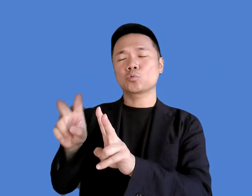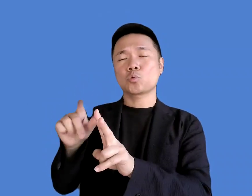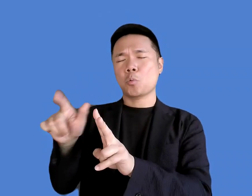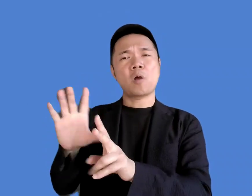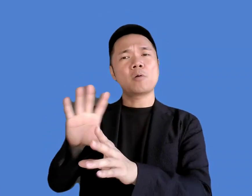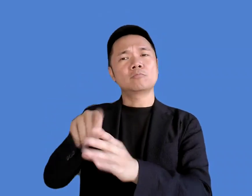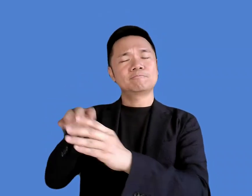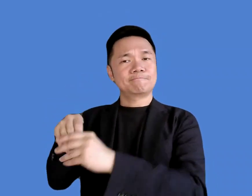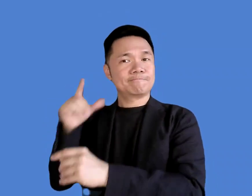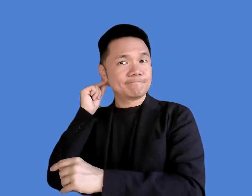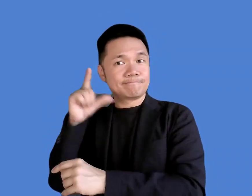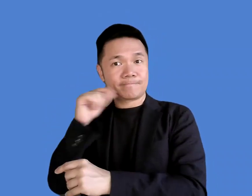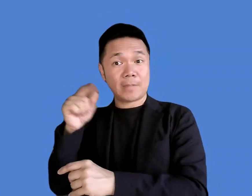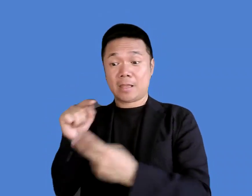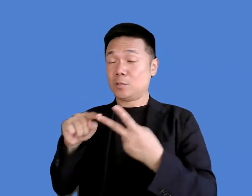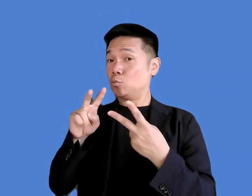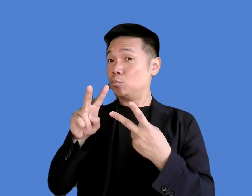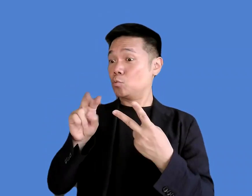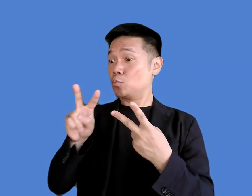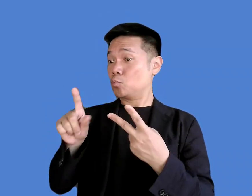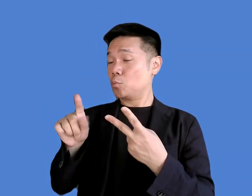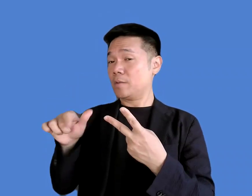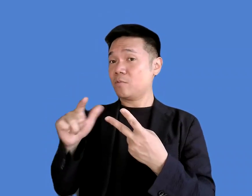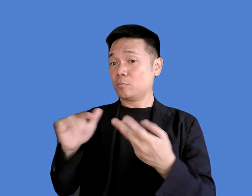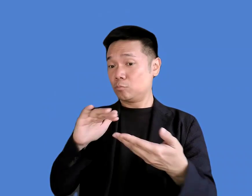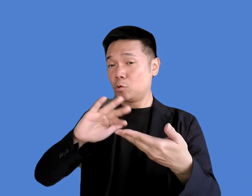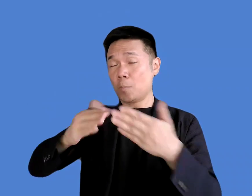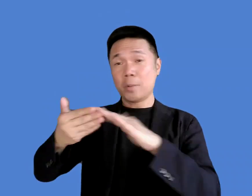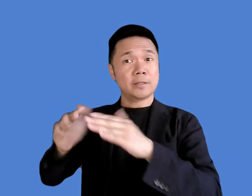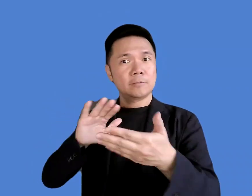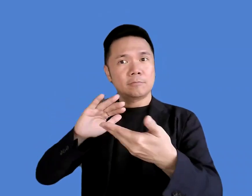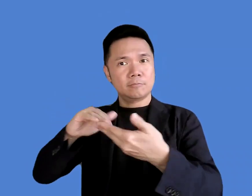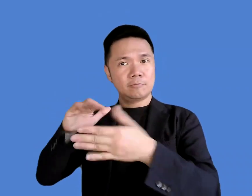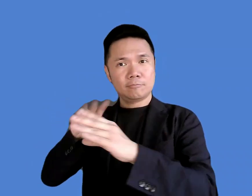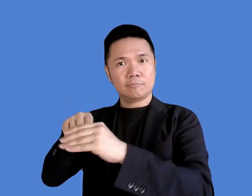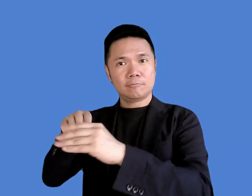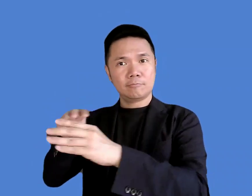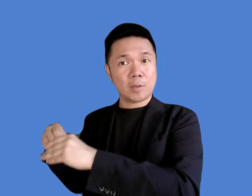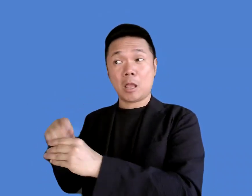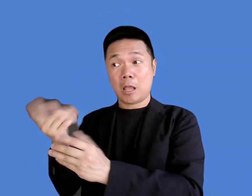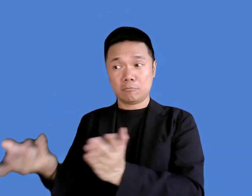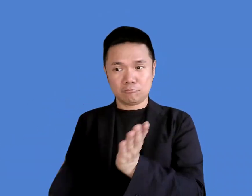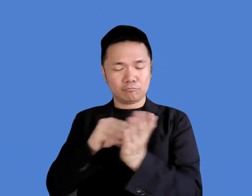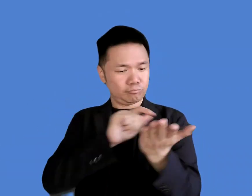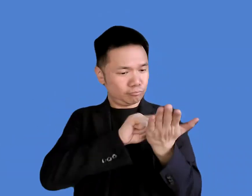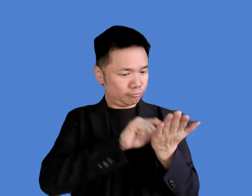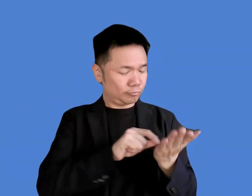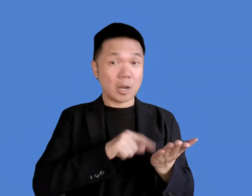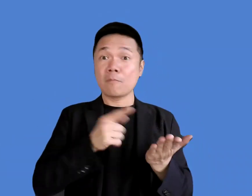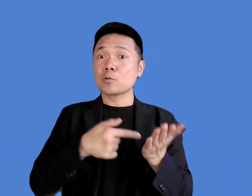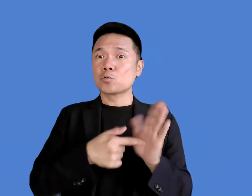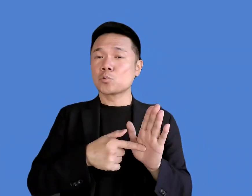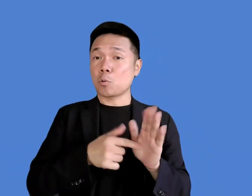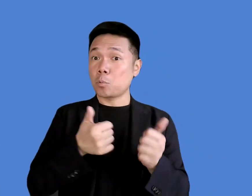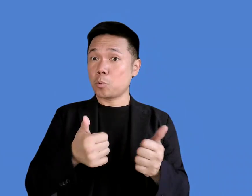in 2021 for Community Engagement and Partnerships, and you were featured in our report called The Trends and Opportunities